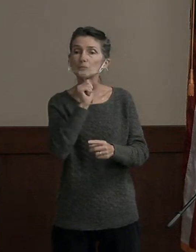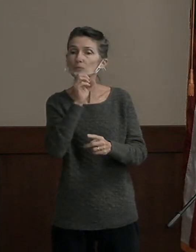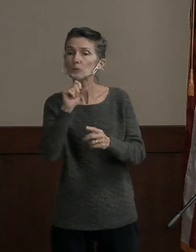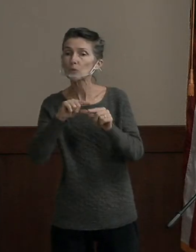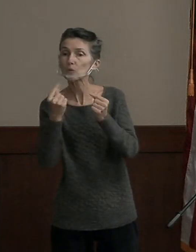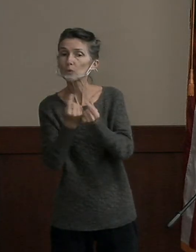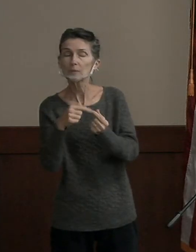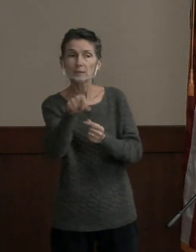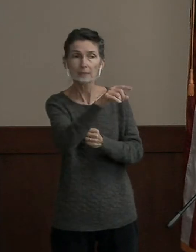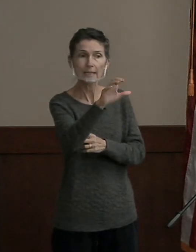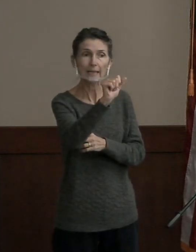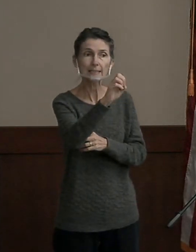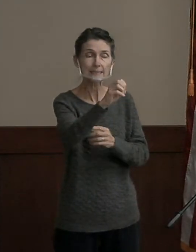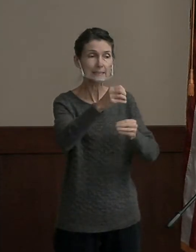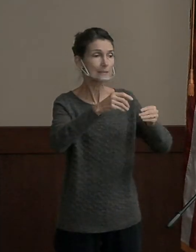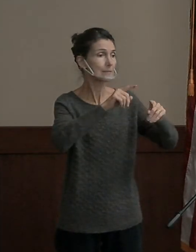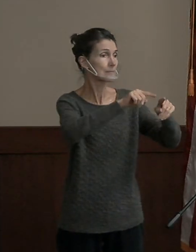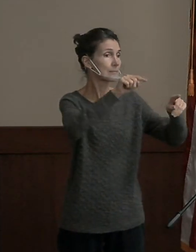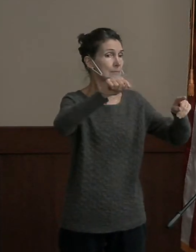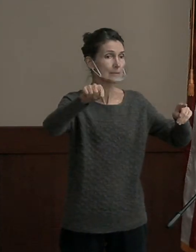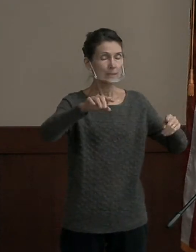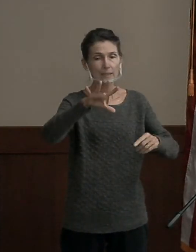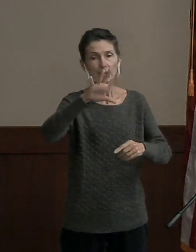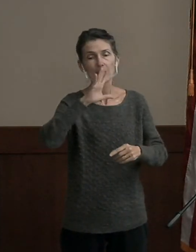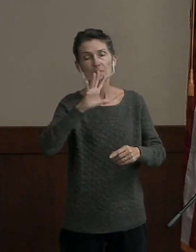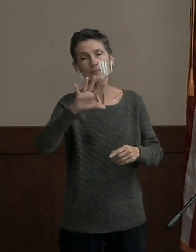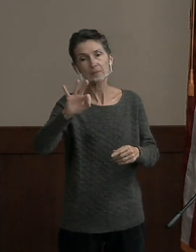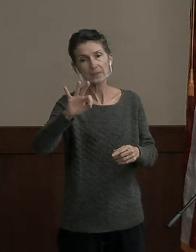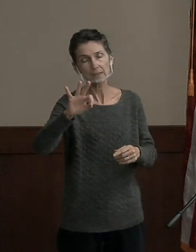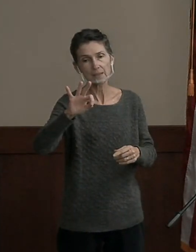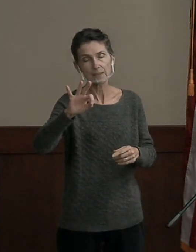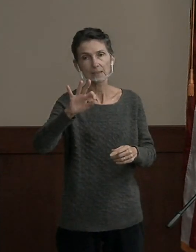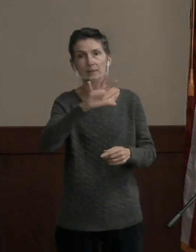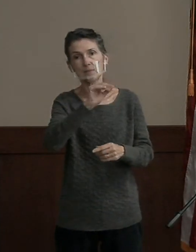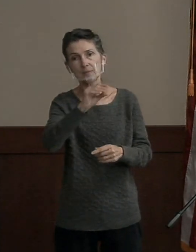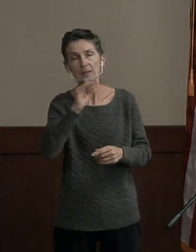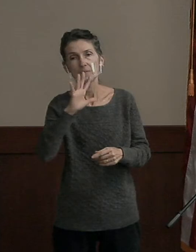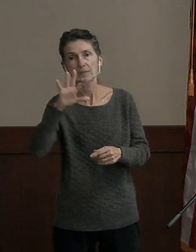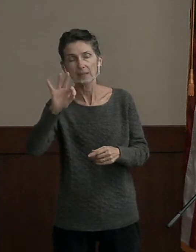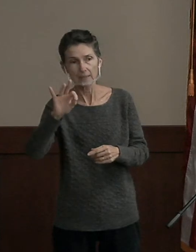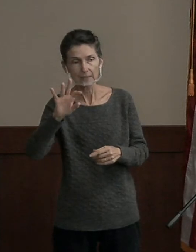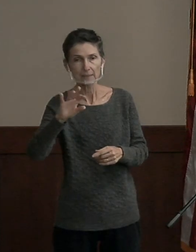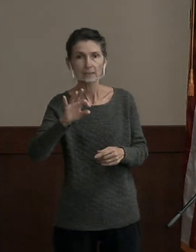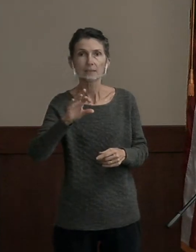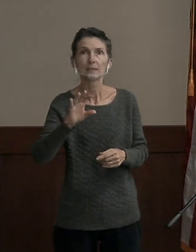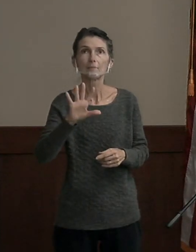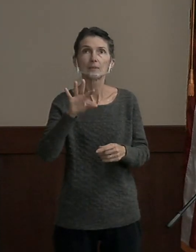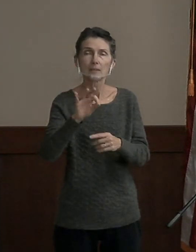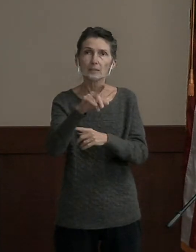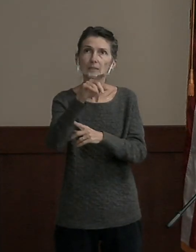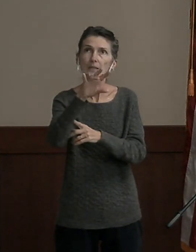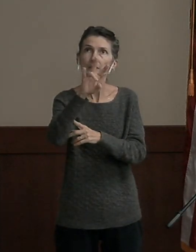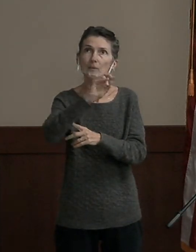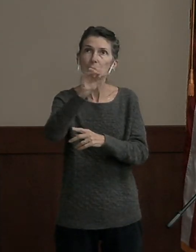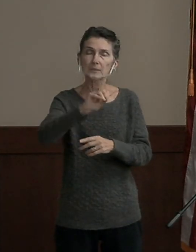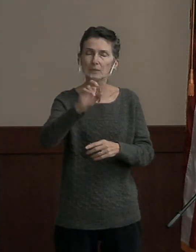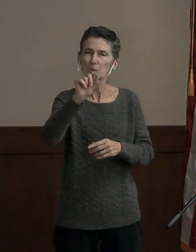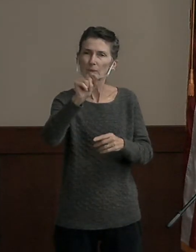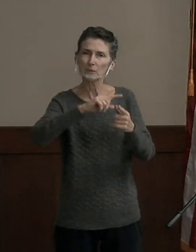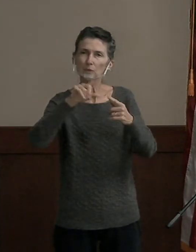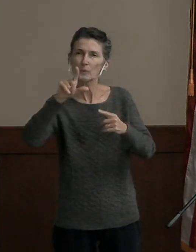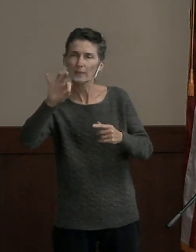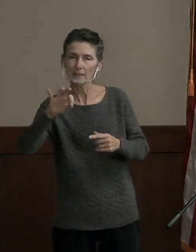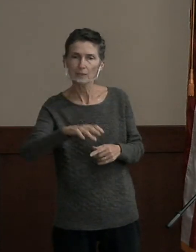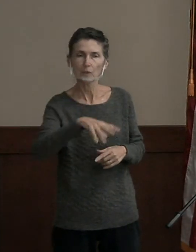our case distribution is 50 to 59 at about 17% of our cases, 20 to 29, and 30